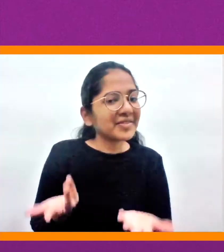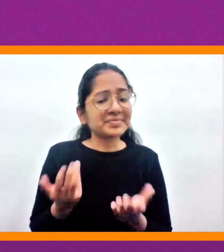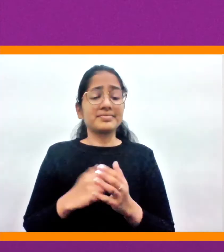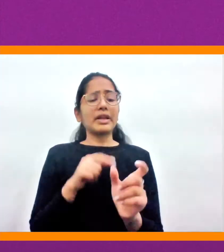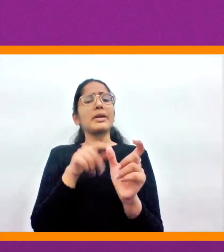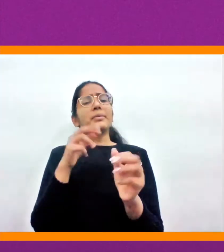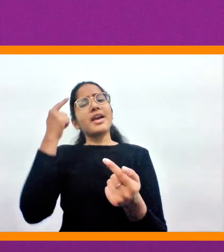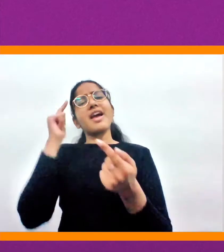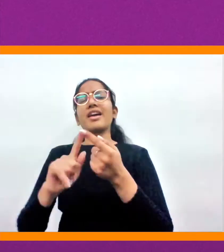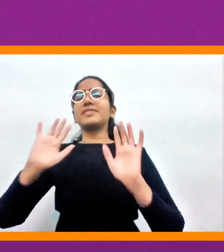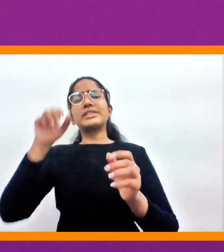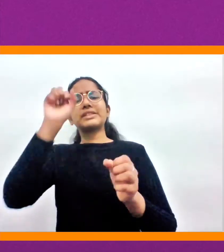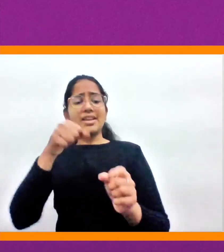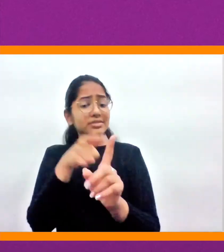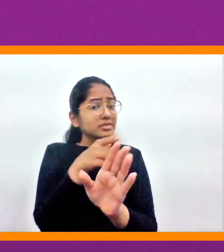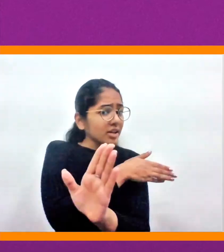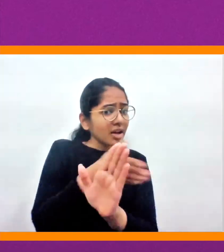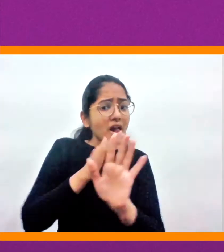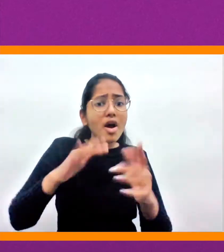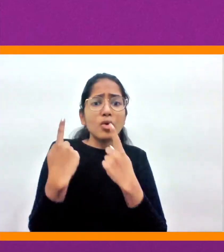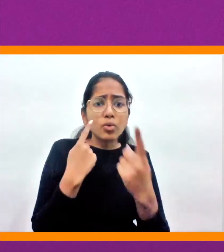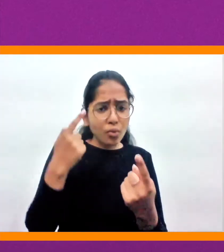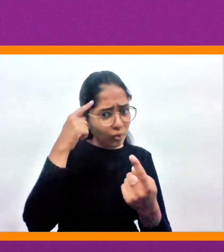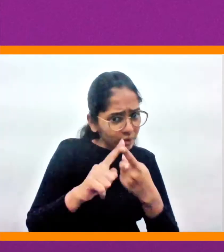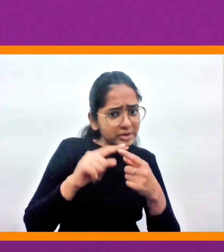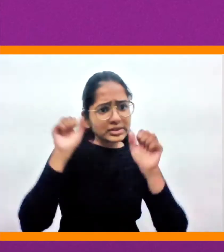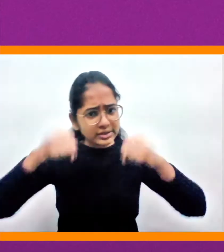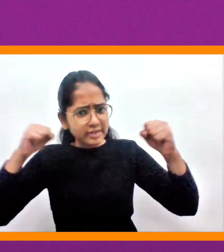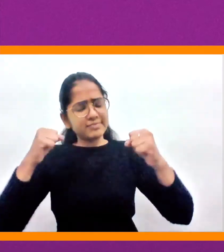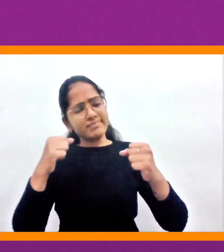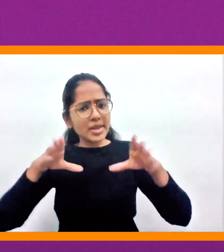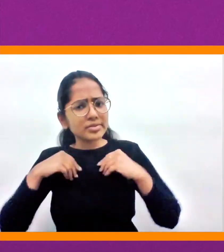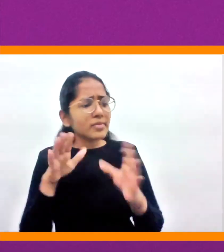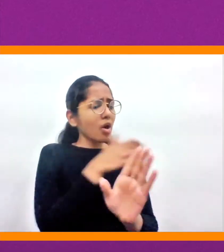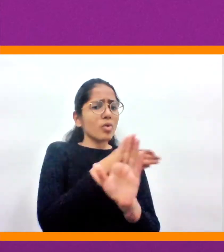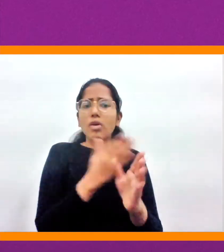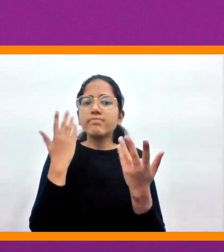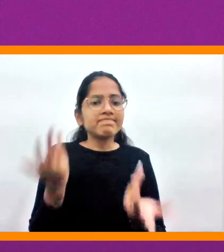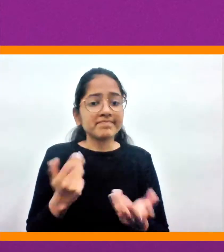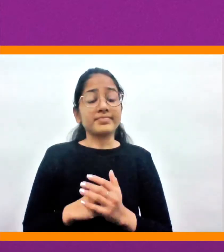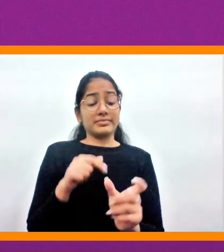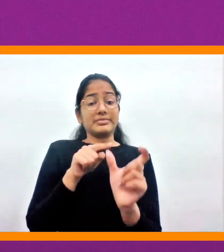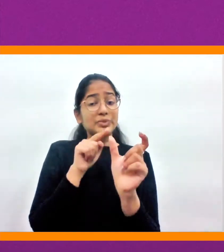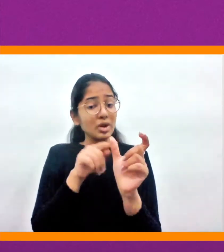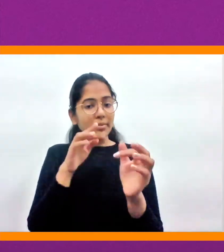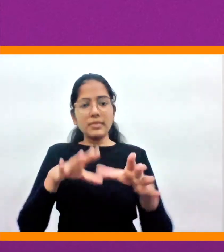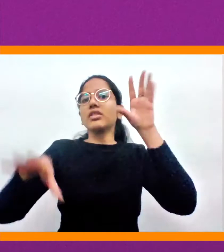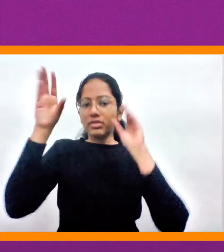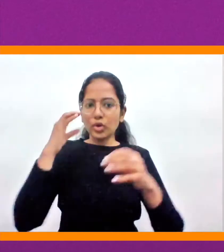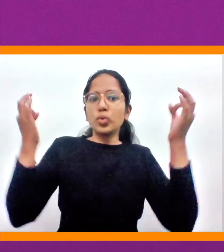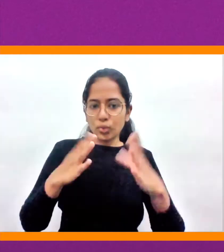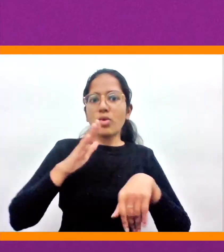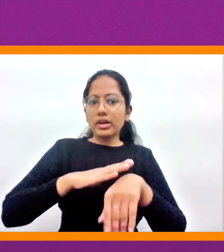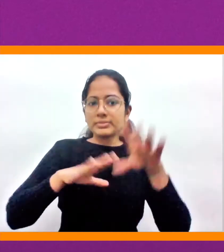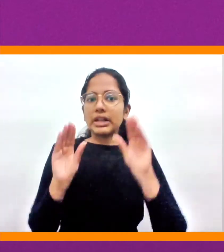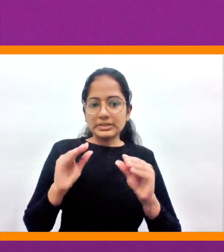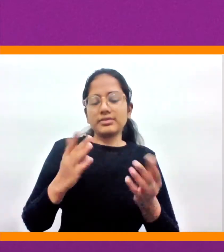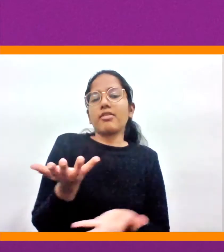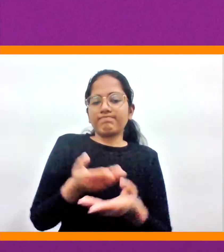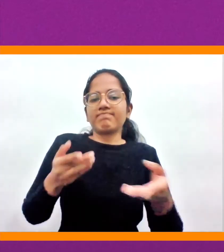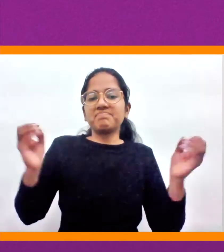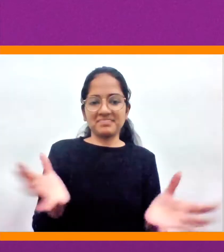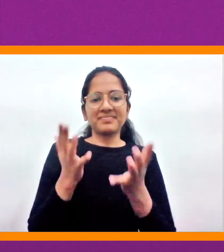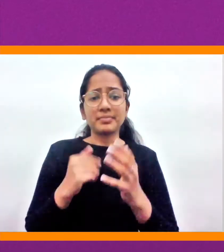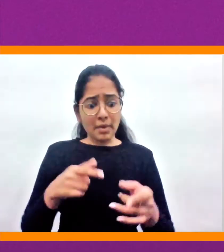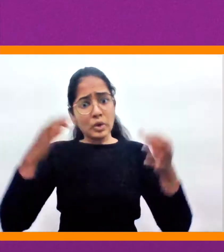a lot in different spaces, with everyone proclaiming just how much they know about consent, when in reality, we might know very little